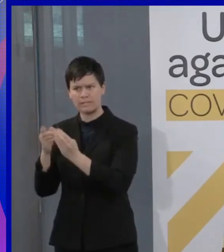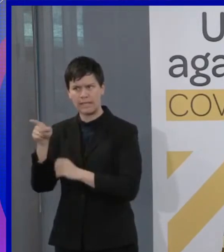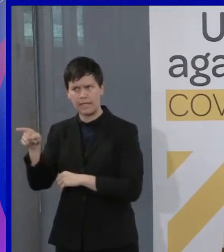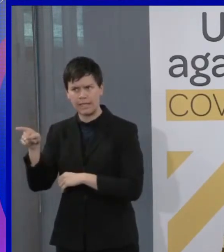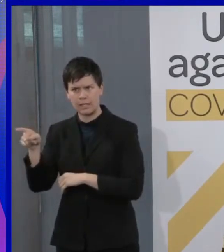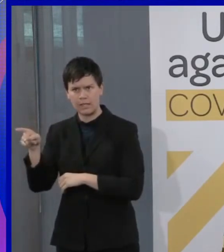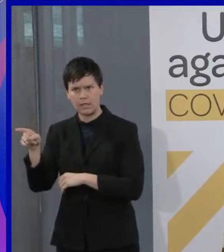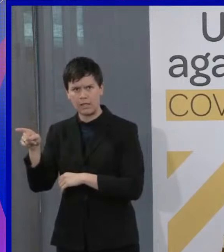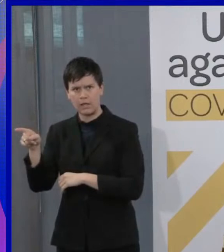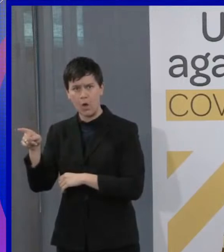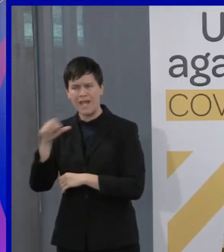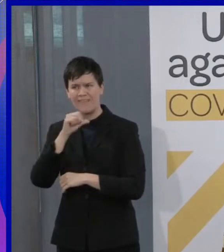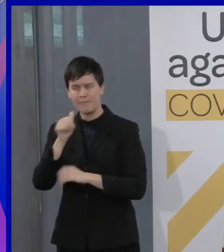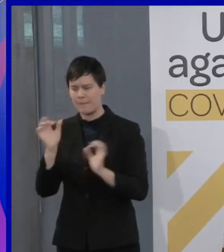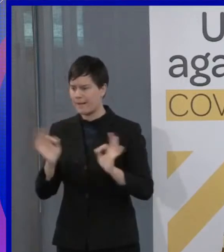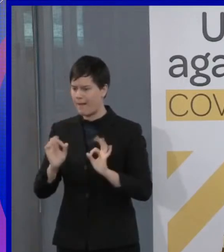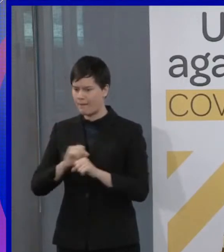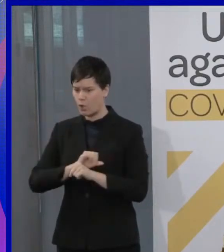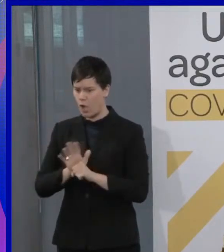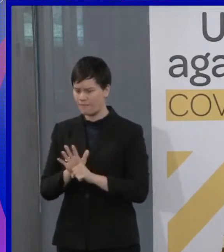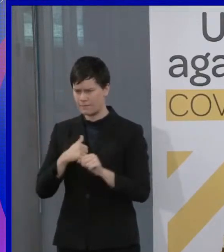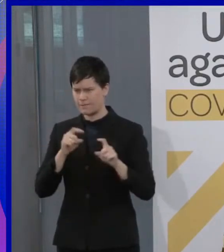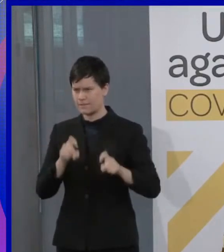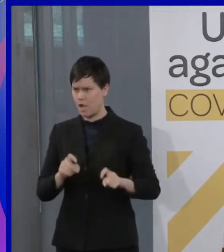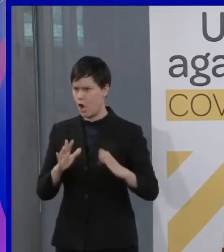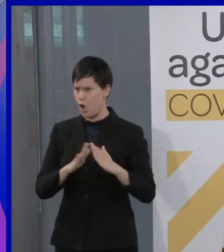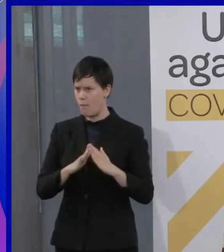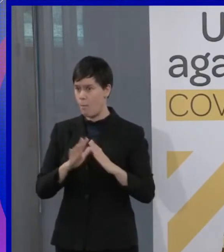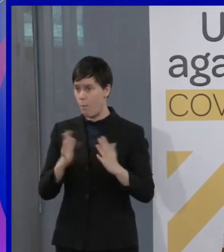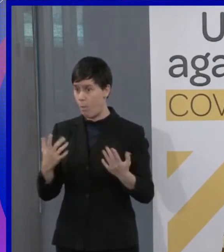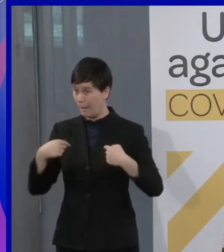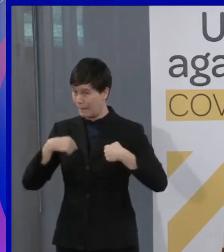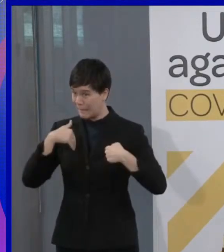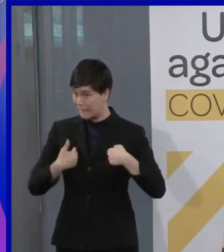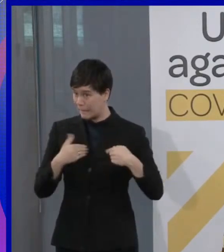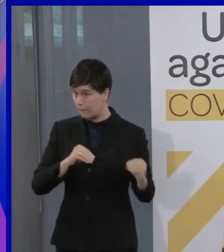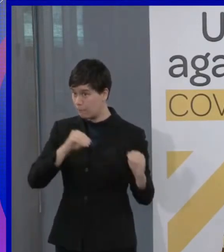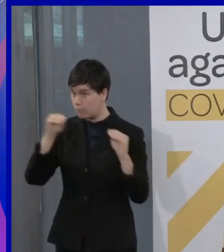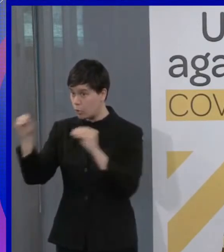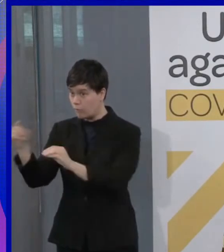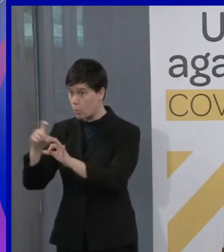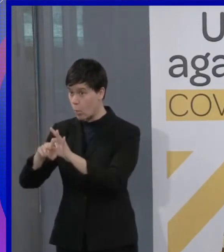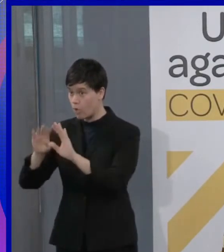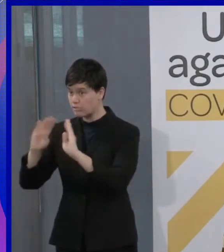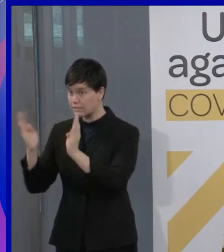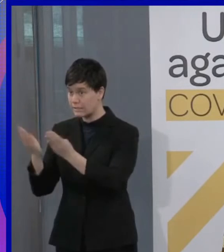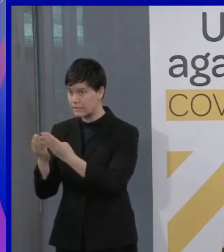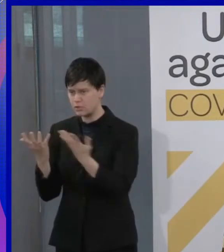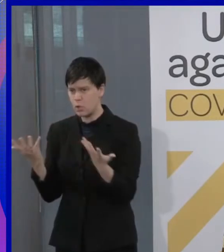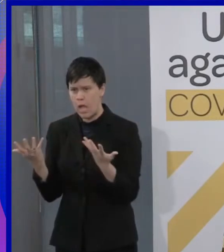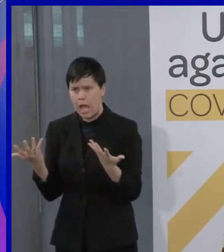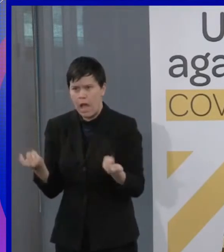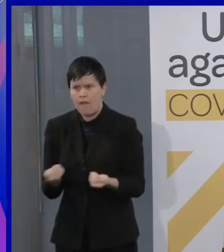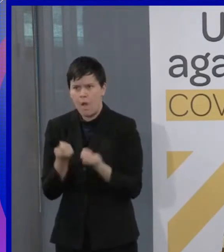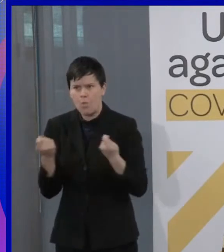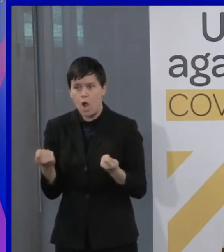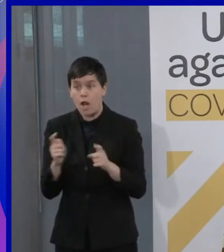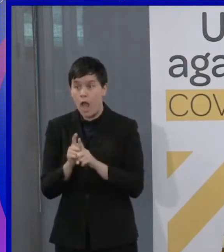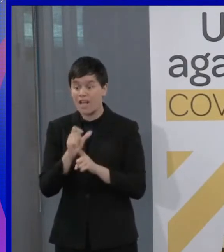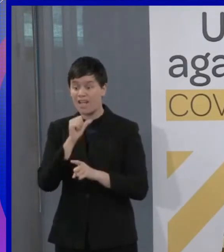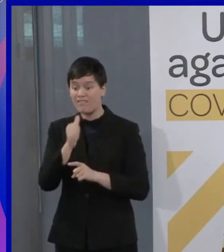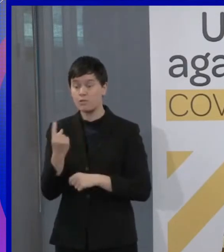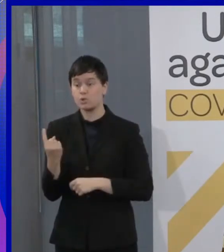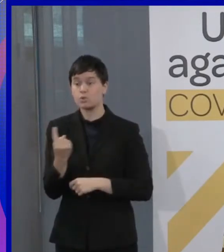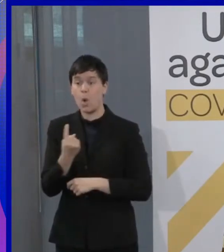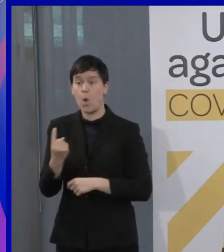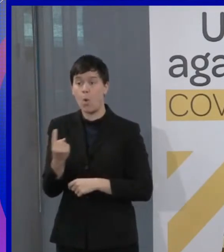people going into quarantine for every case that goes into quarantine. Is it entire family? Say if you're a single parent with 1 kid, is your kid coming to